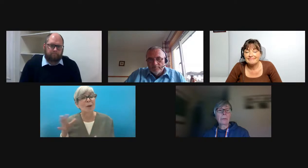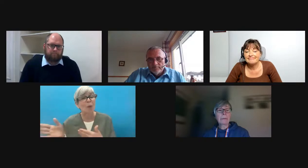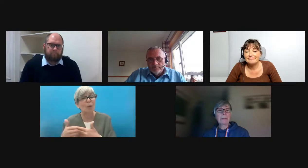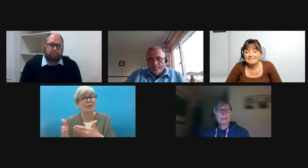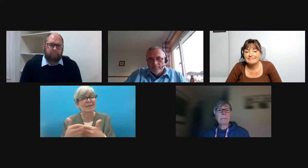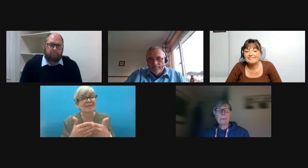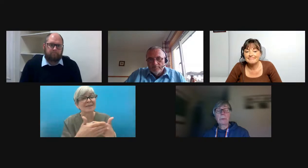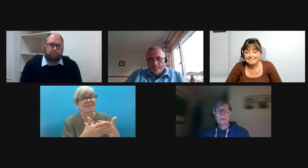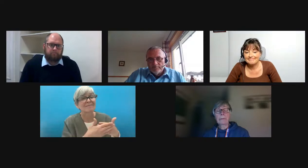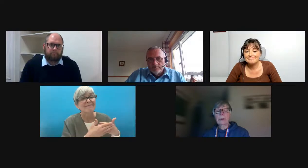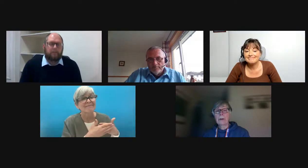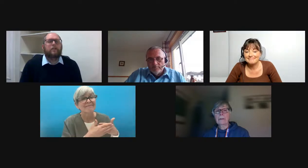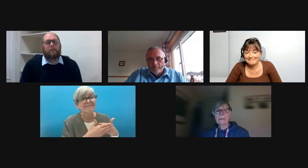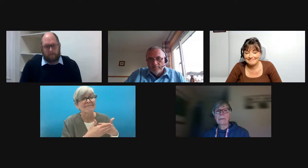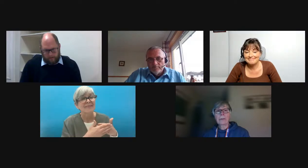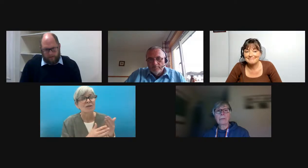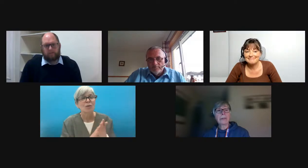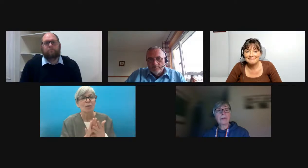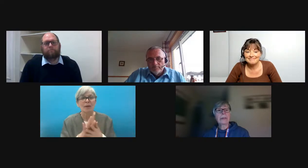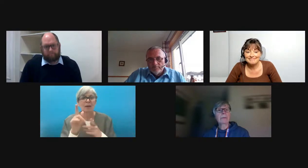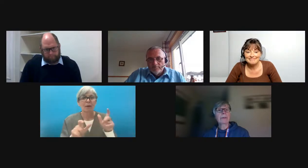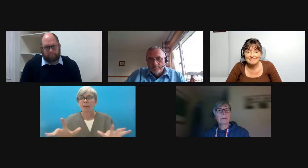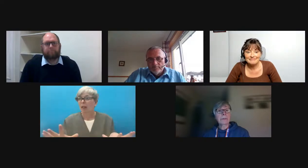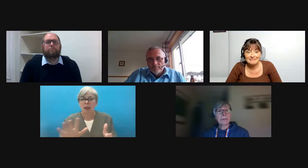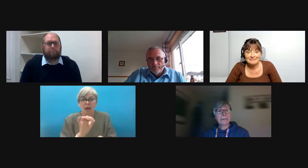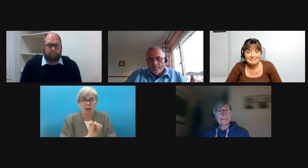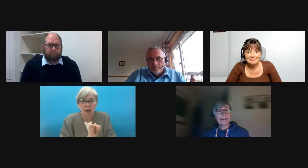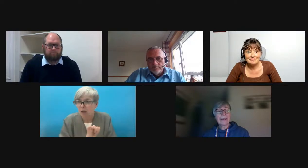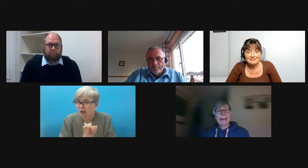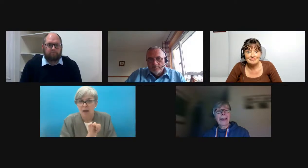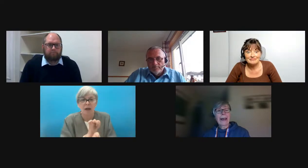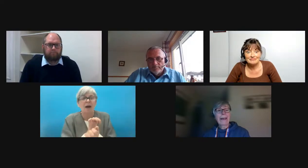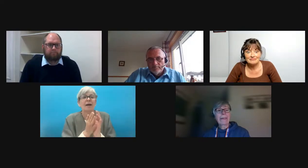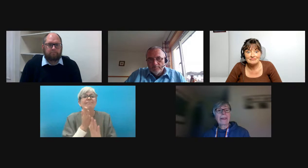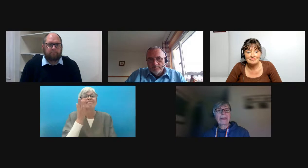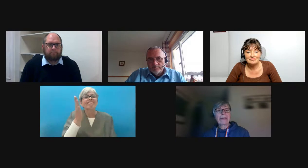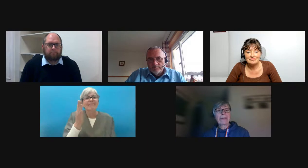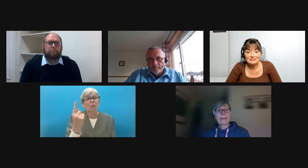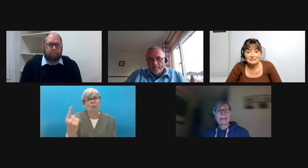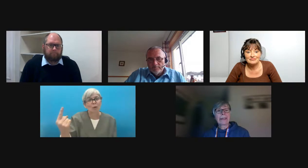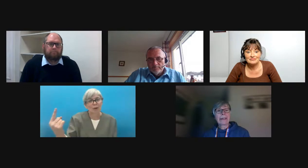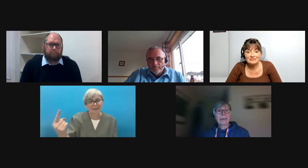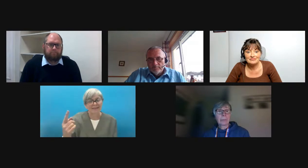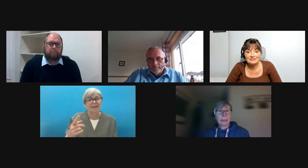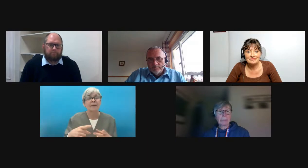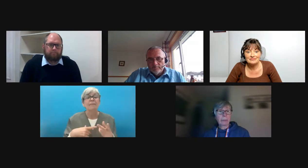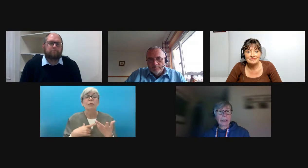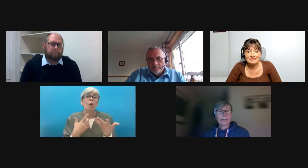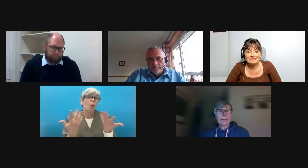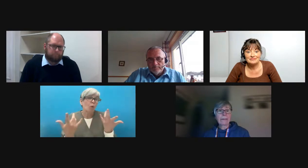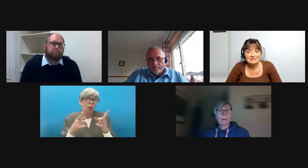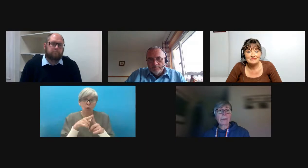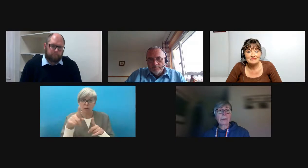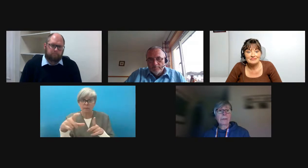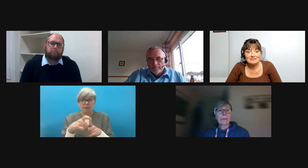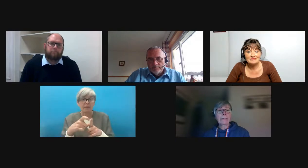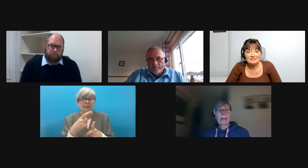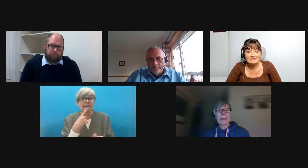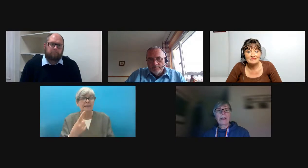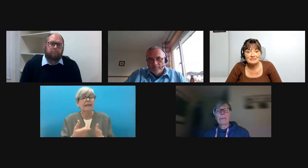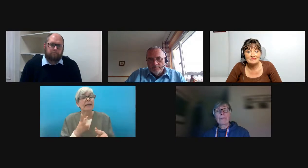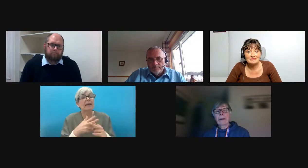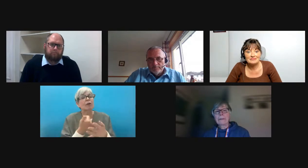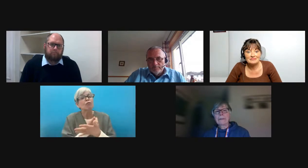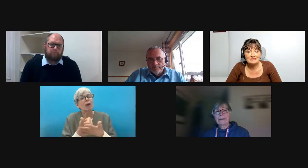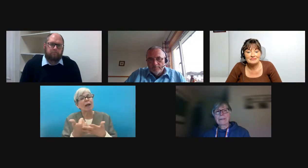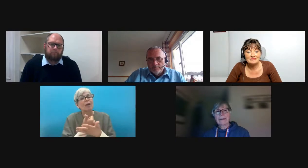you know, maybe people forgot to renew their prescriptions, and then the GP practices are closed,